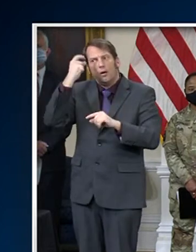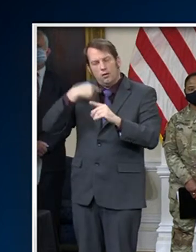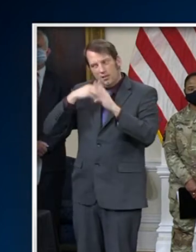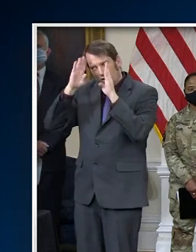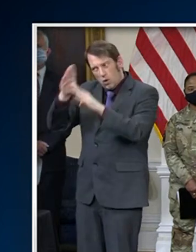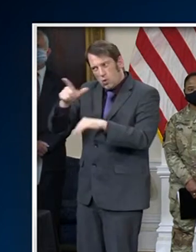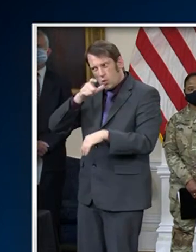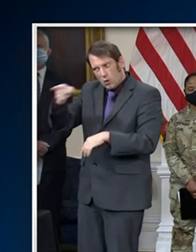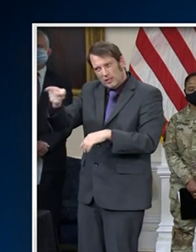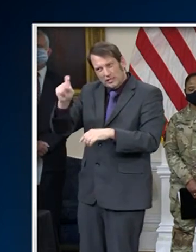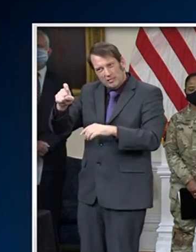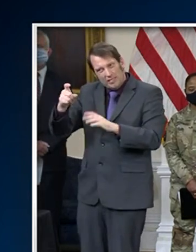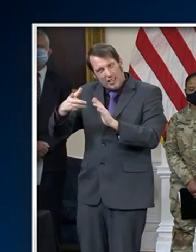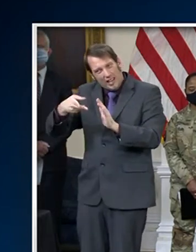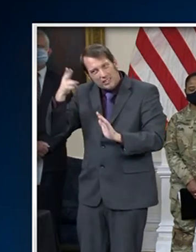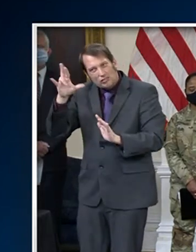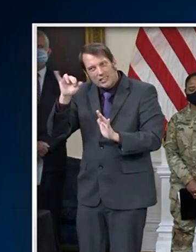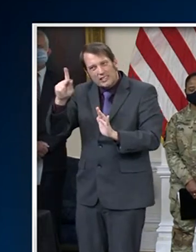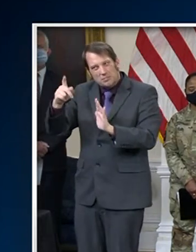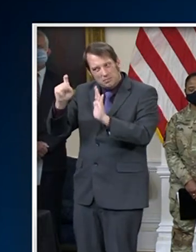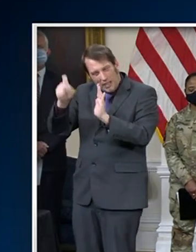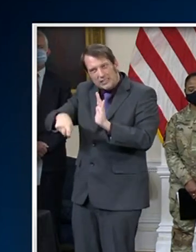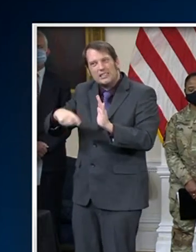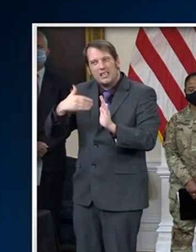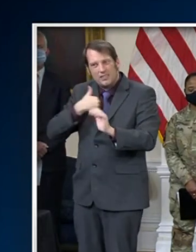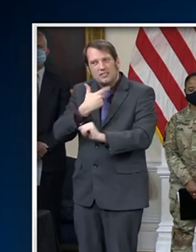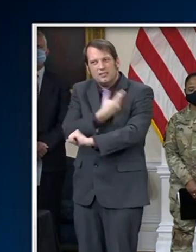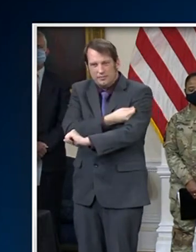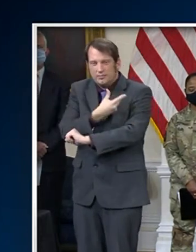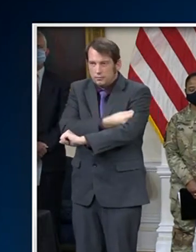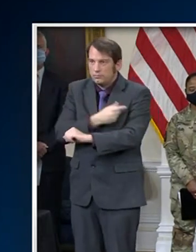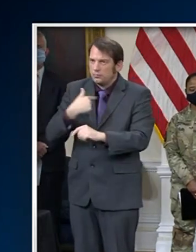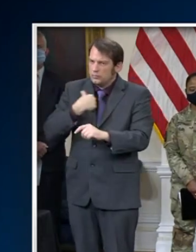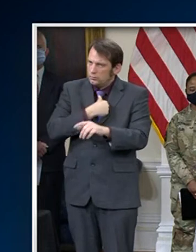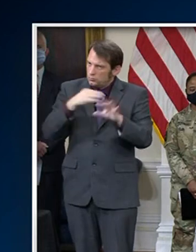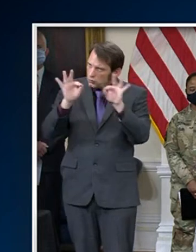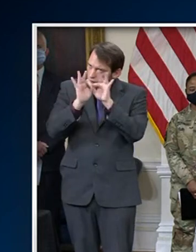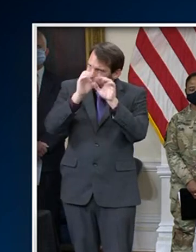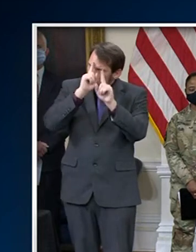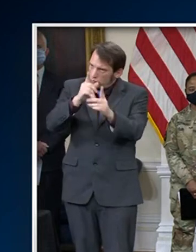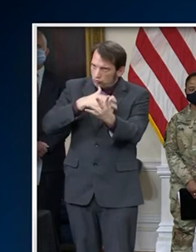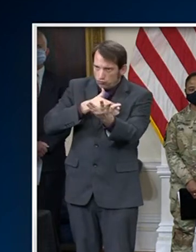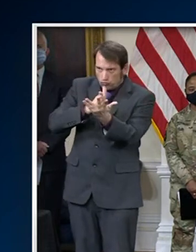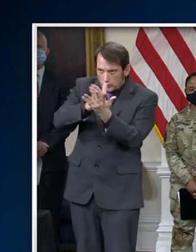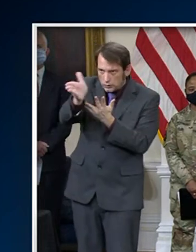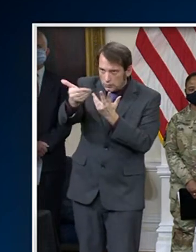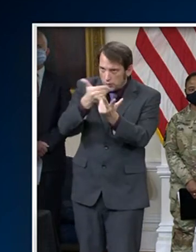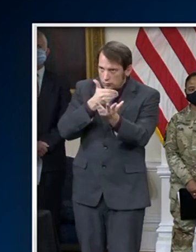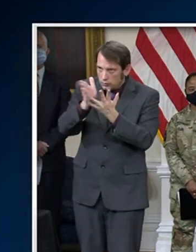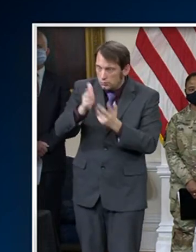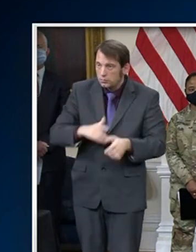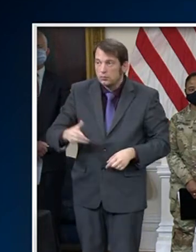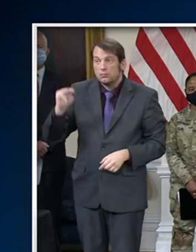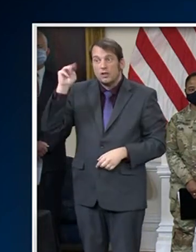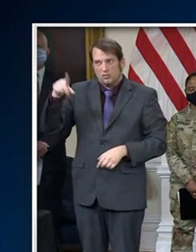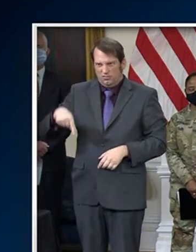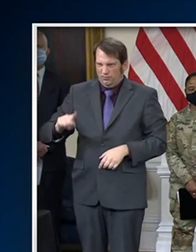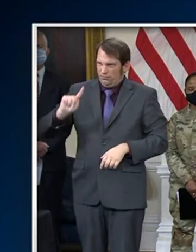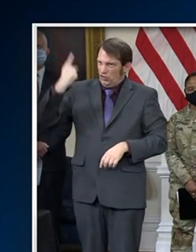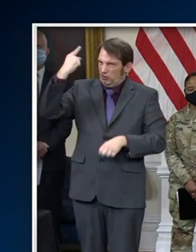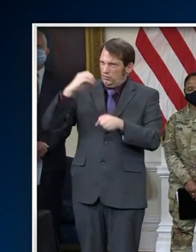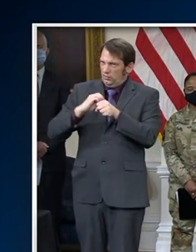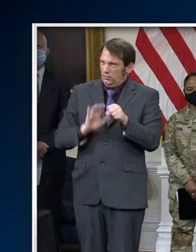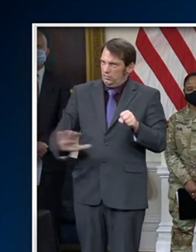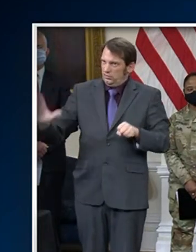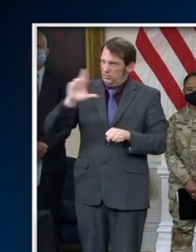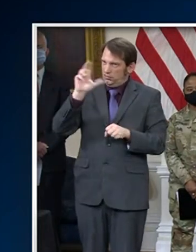health and transparency, Maryland was one of the first states in America to publish comprehensive racial data